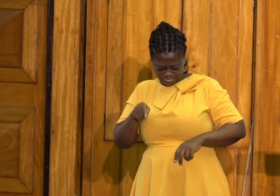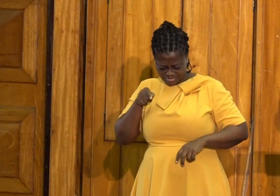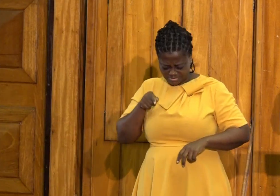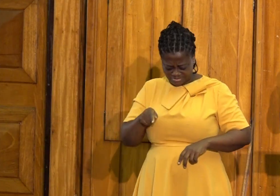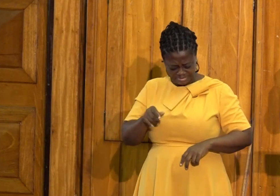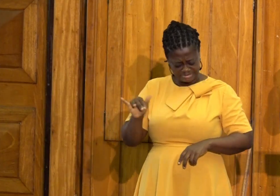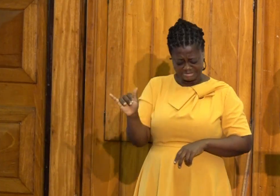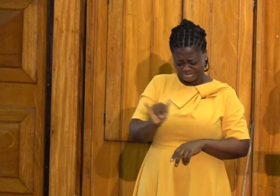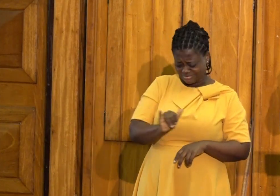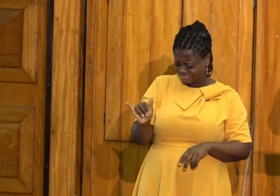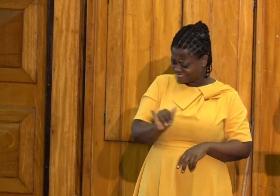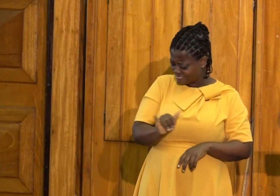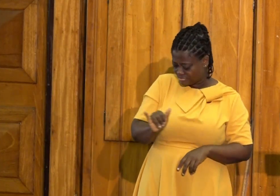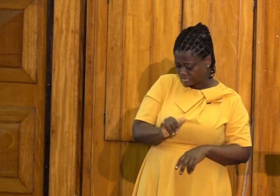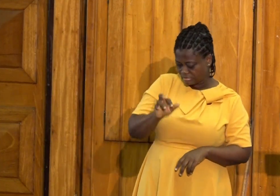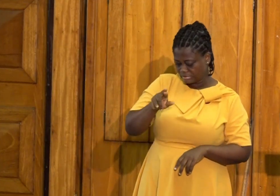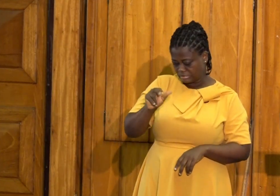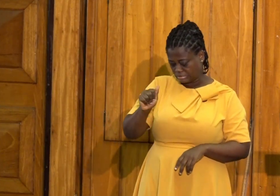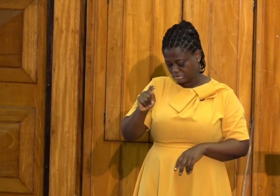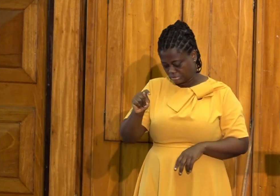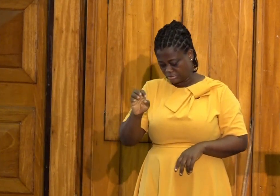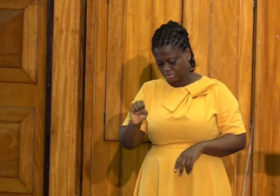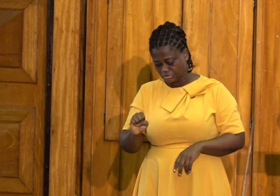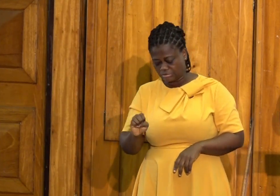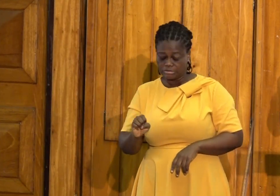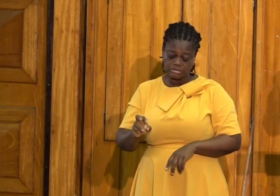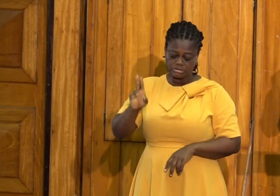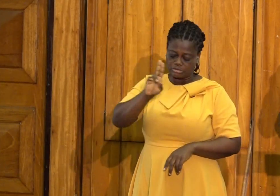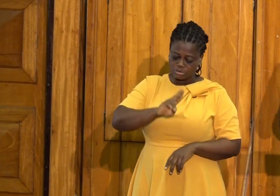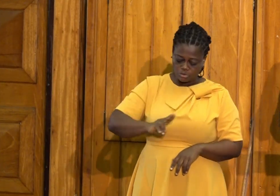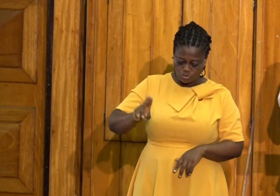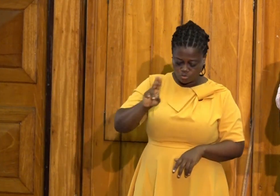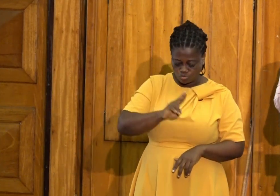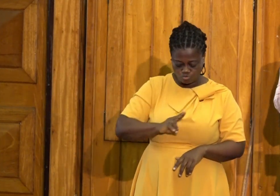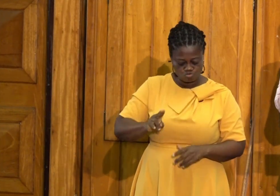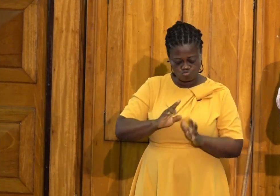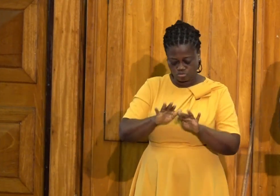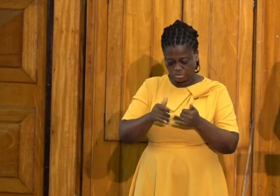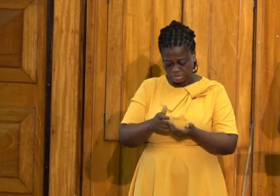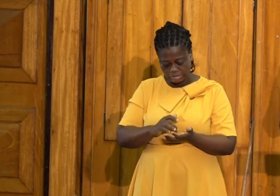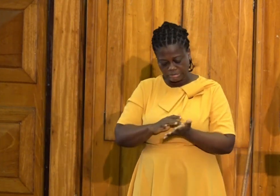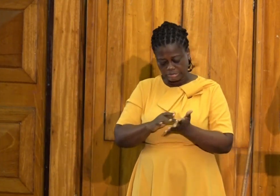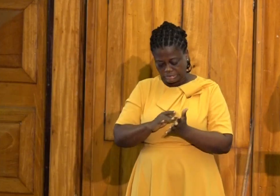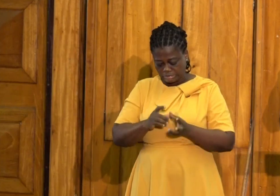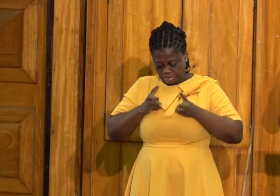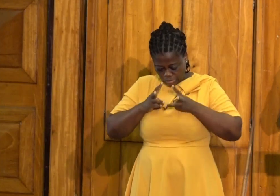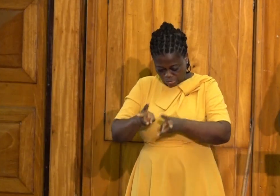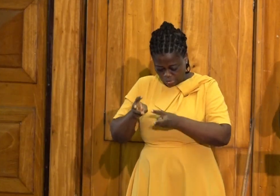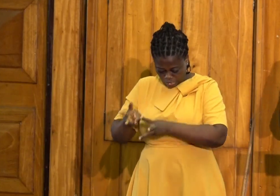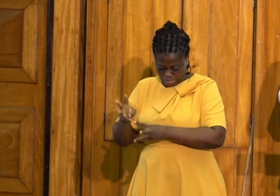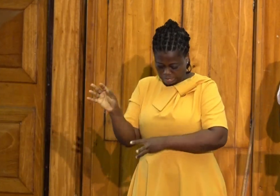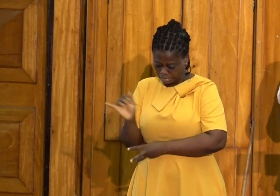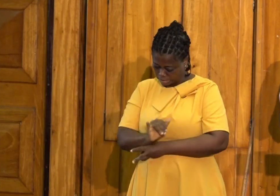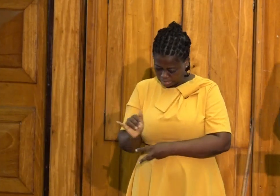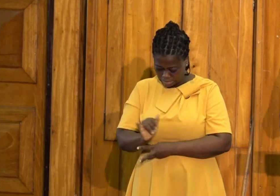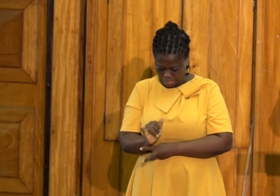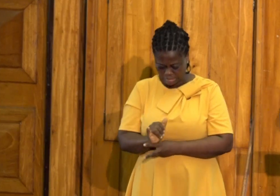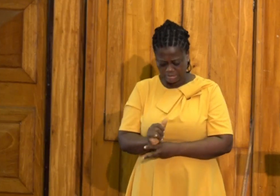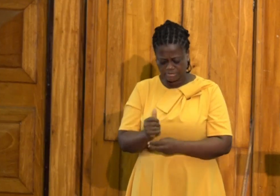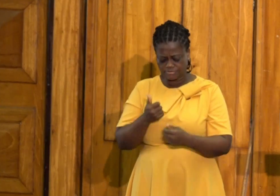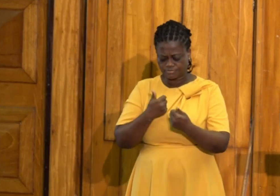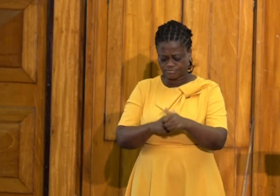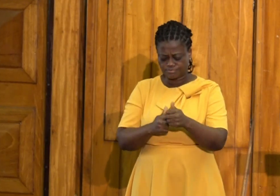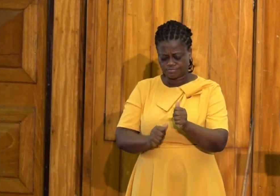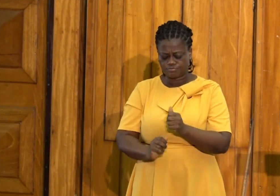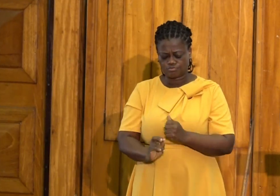rates regardless of the treatment method. There was no statistically significant difference. This suggests that the follow-up